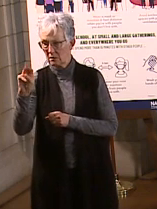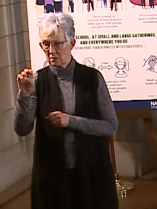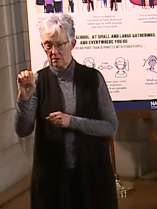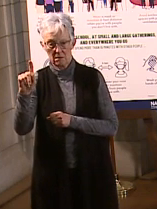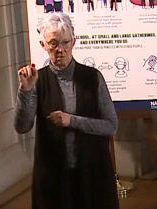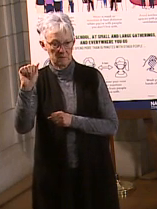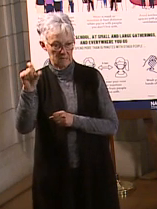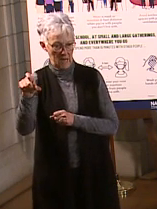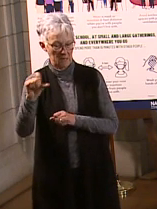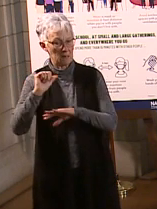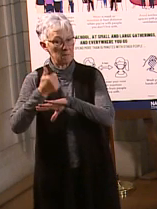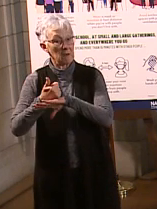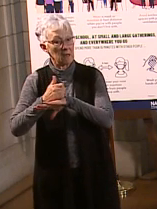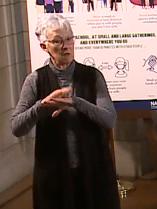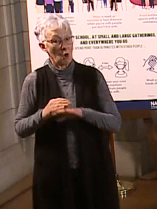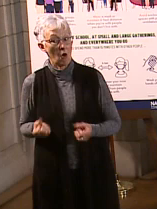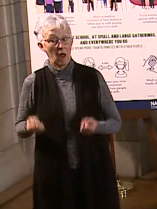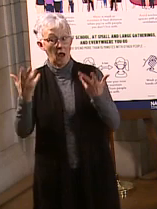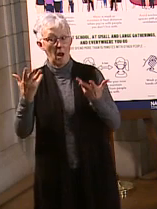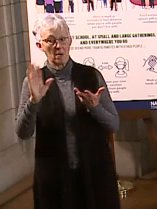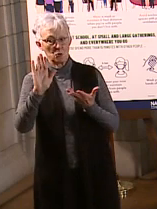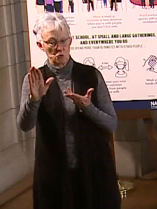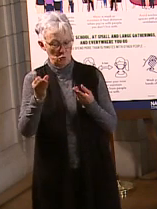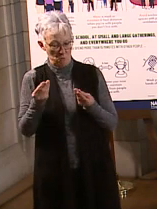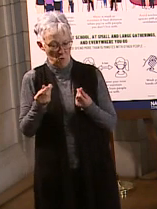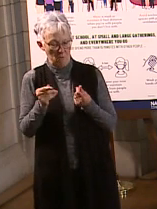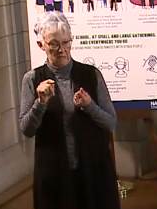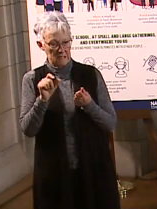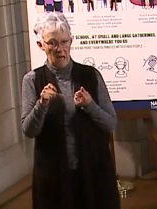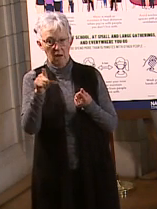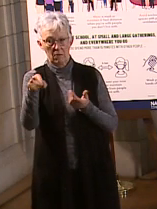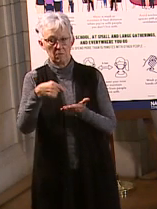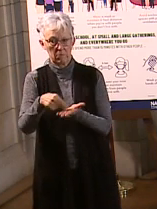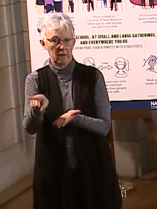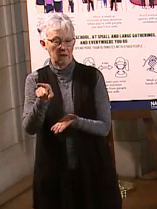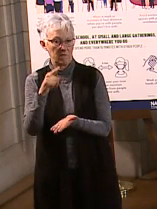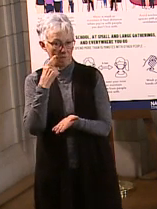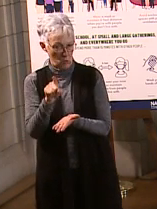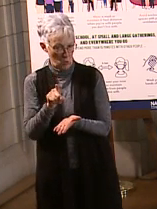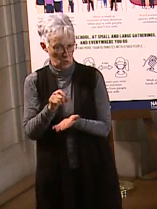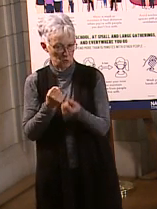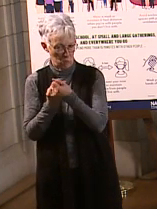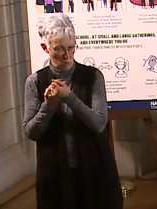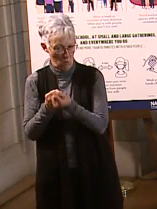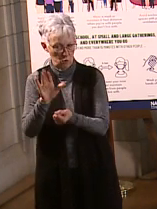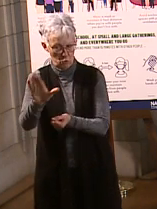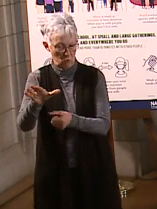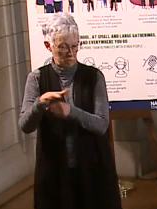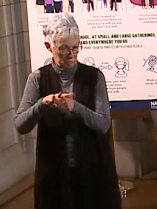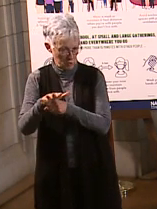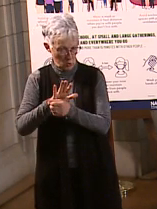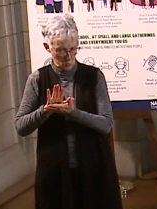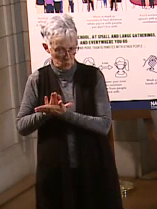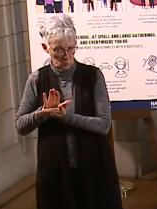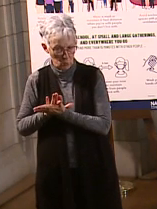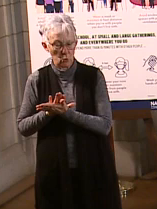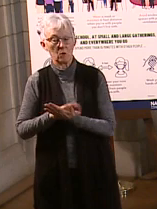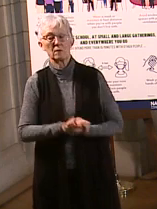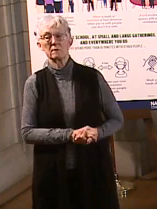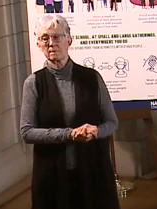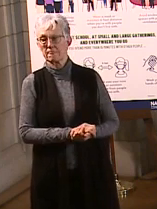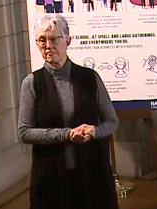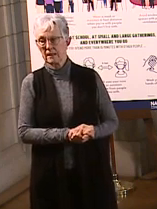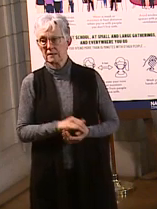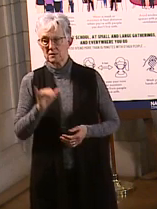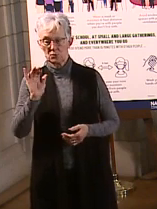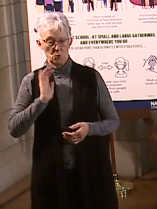schools. And that is part of the program here that we want to talk about today. And so our